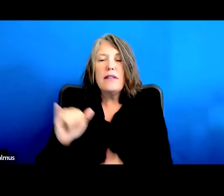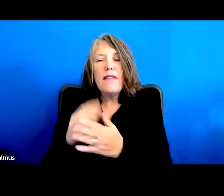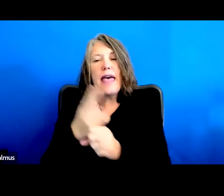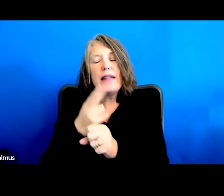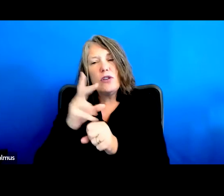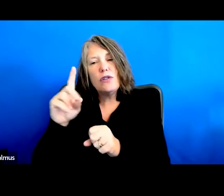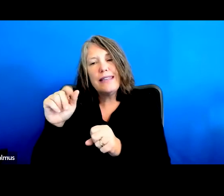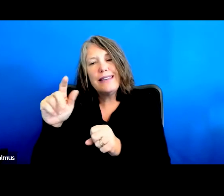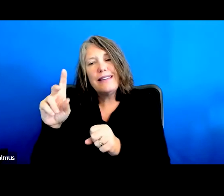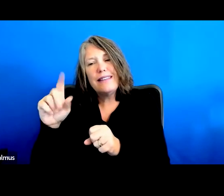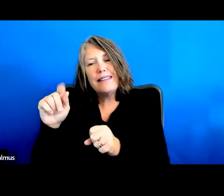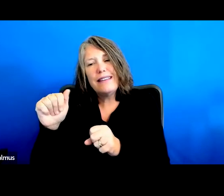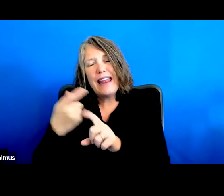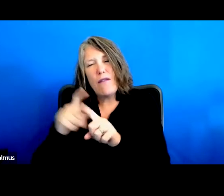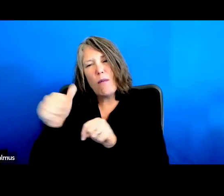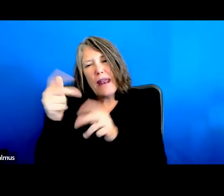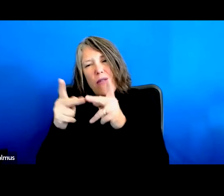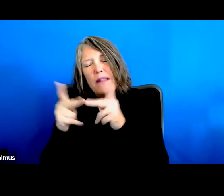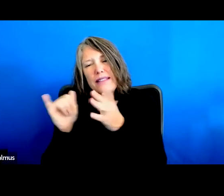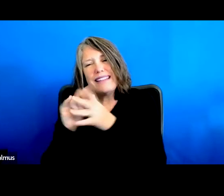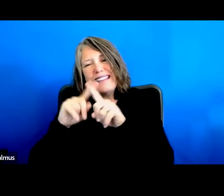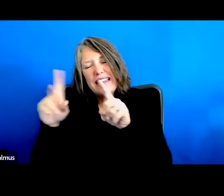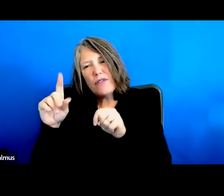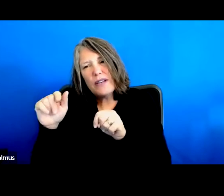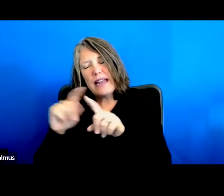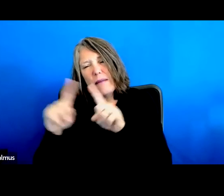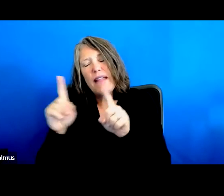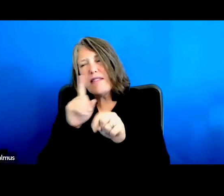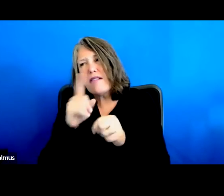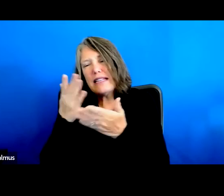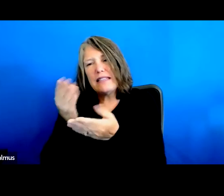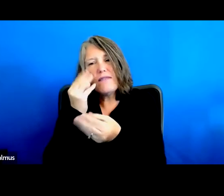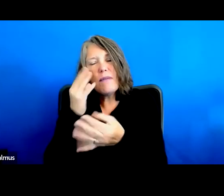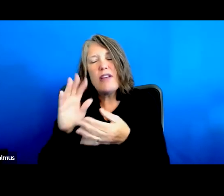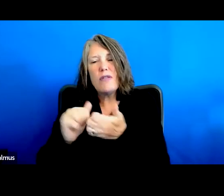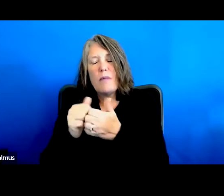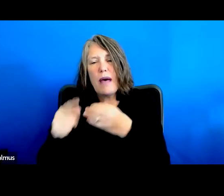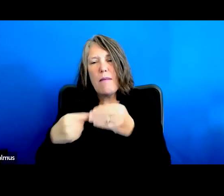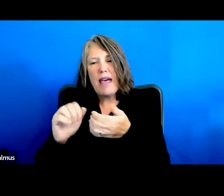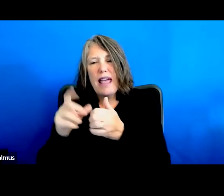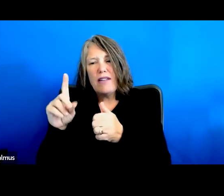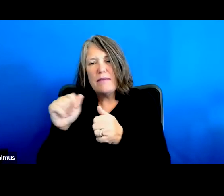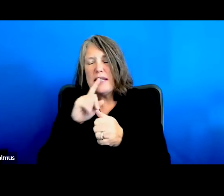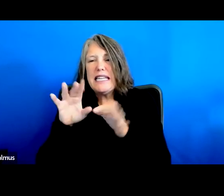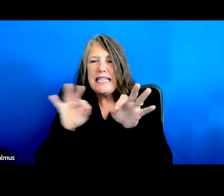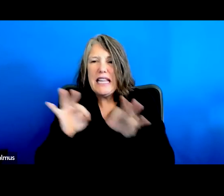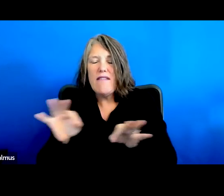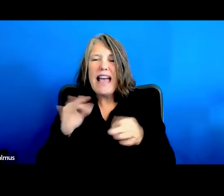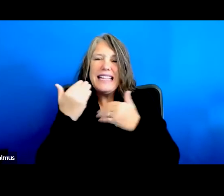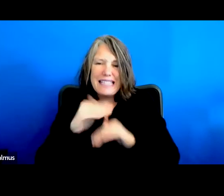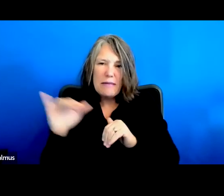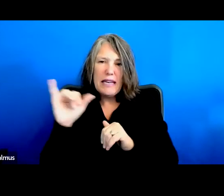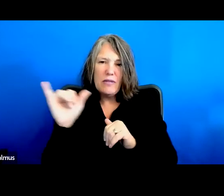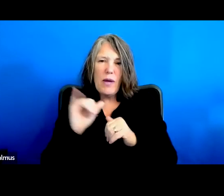different data set, and we have some information on there around how disability is defined. It's very limited in a lot of ways as